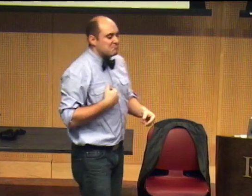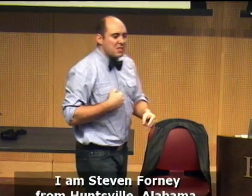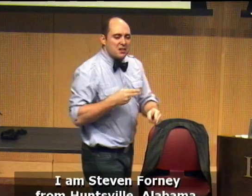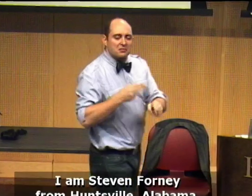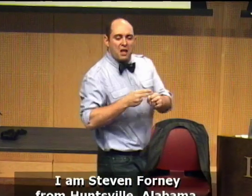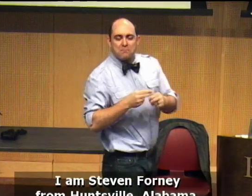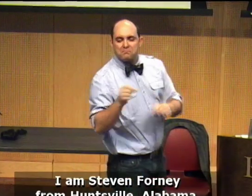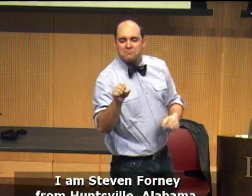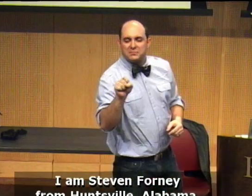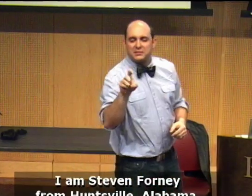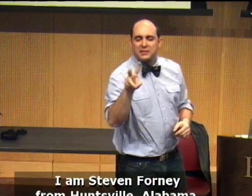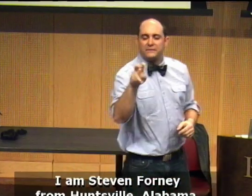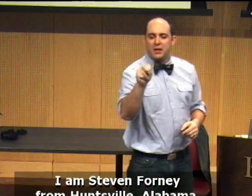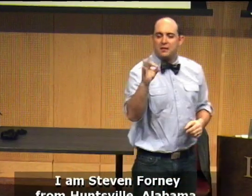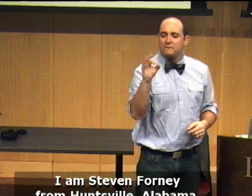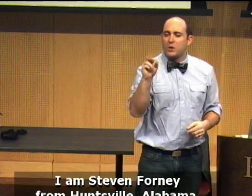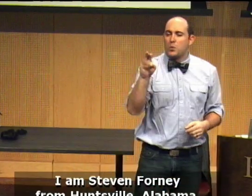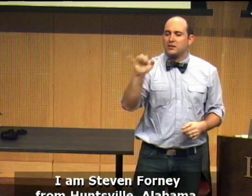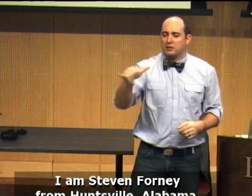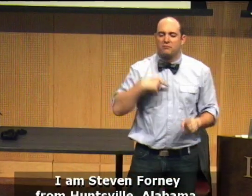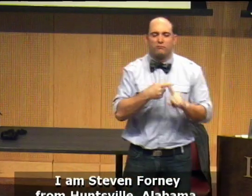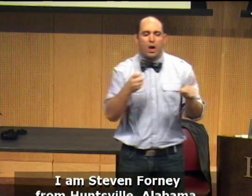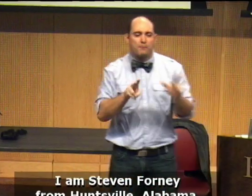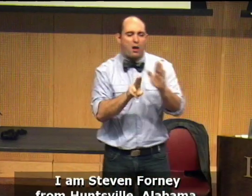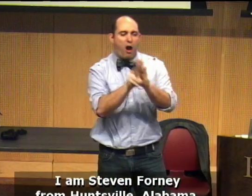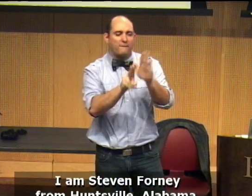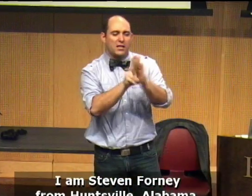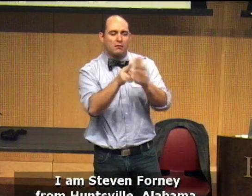I am Stephen Forney from Huntsville, Alabama.